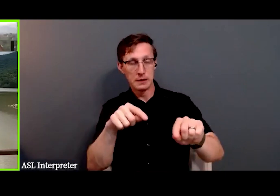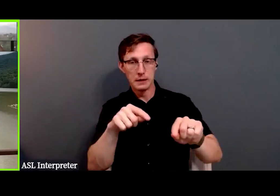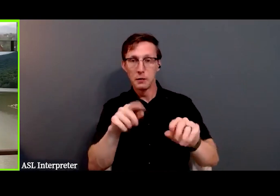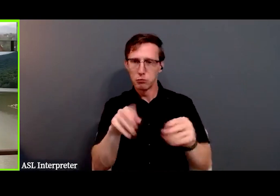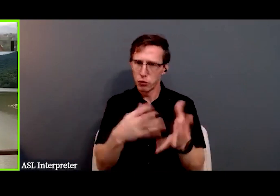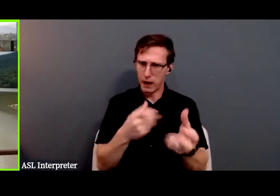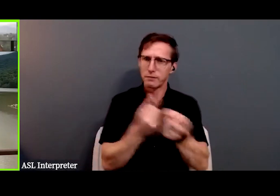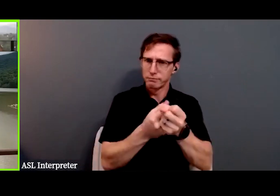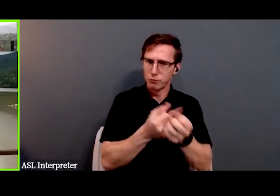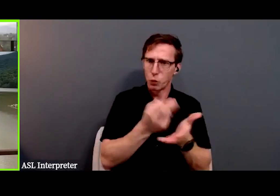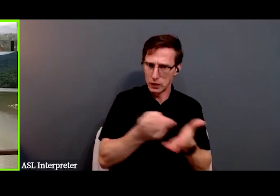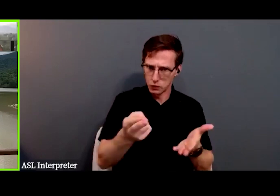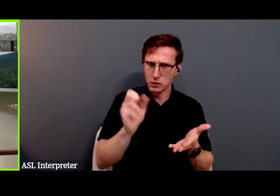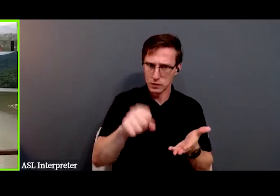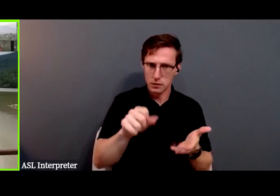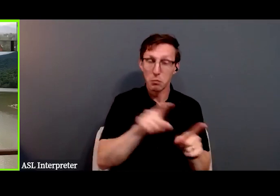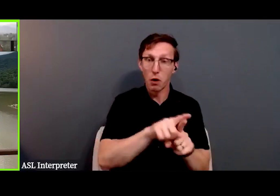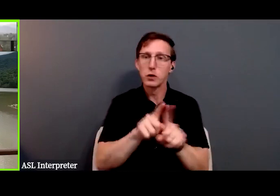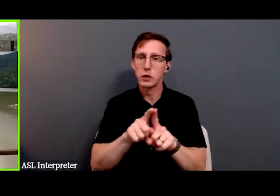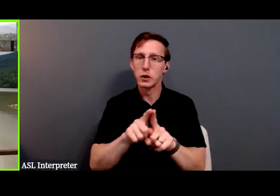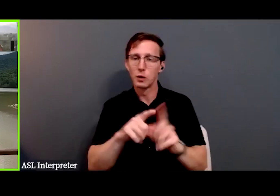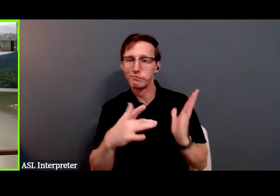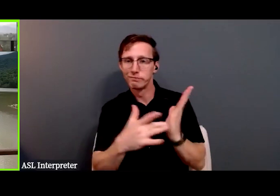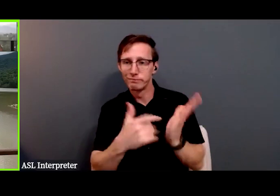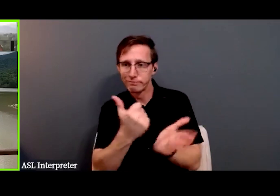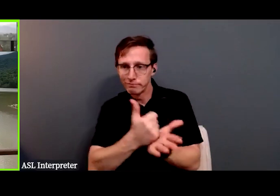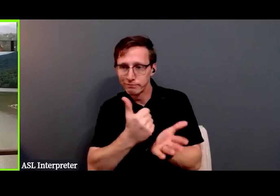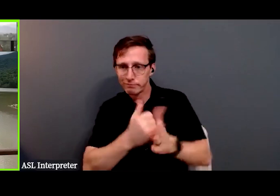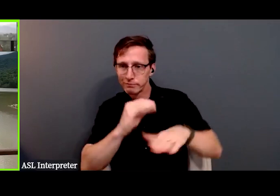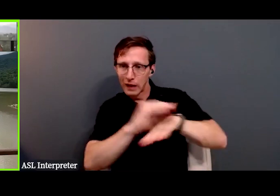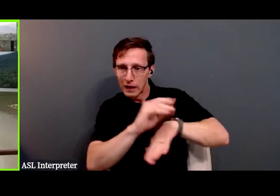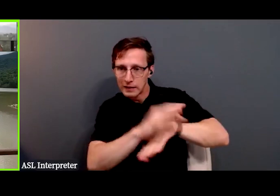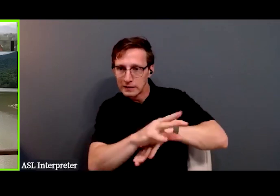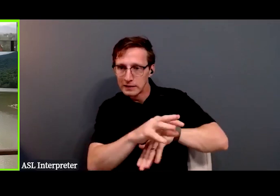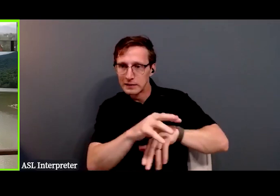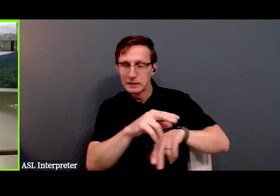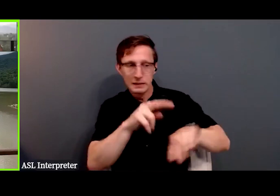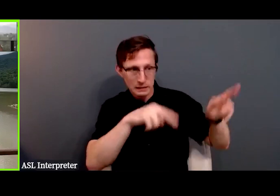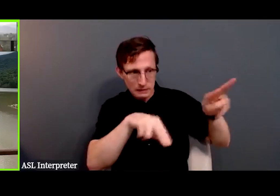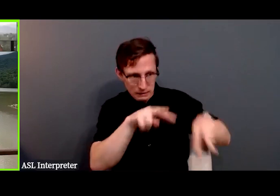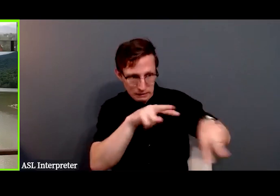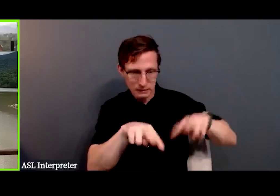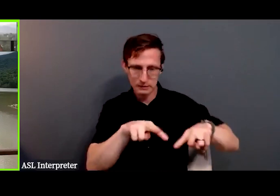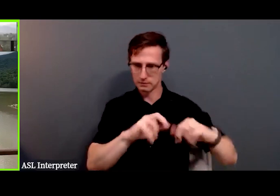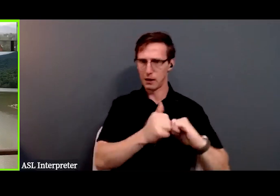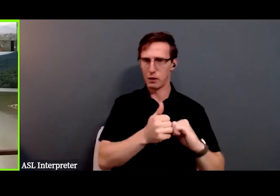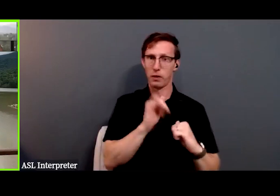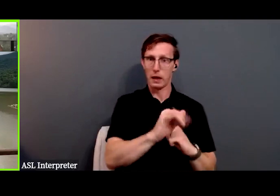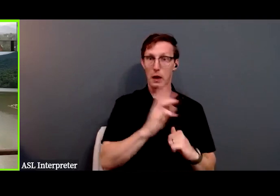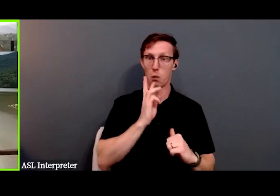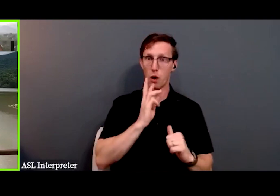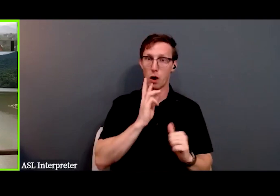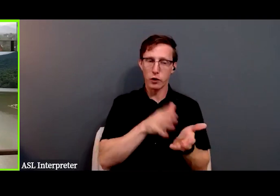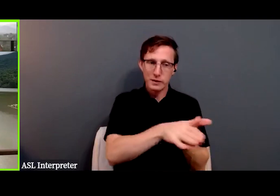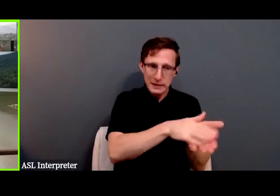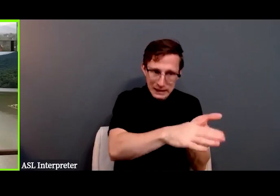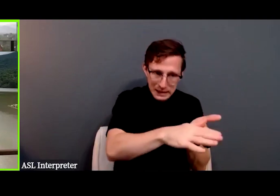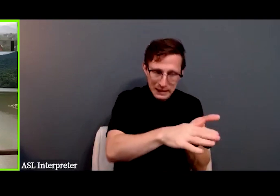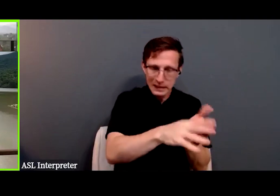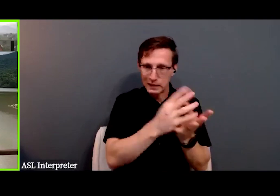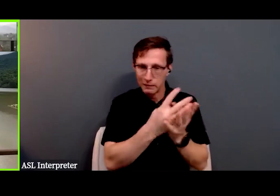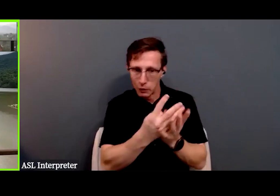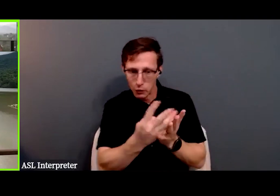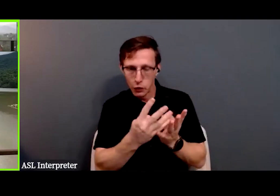this recovery effort, but they're providing technical assistance on how we can treat this reservoir and what we can